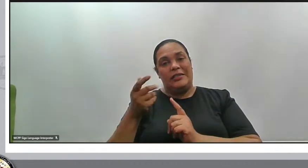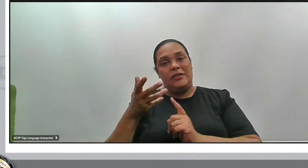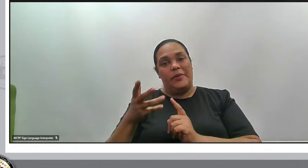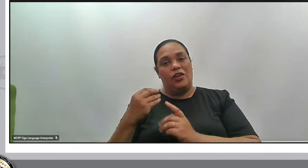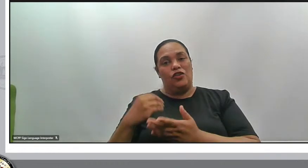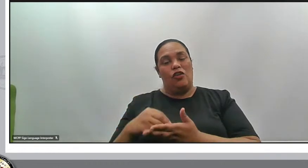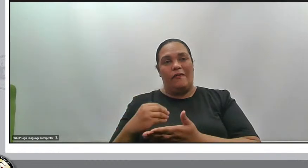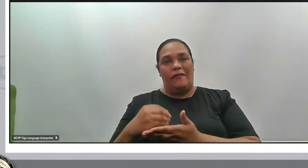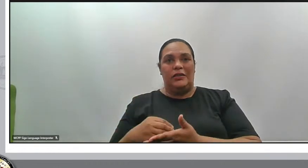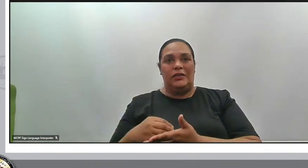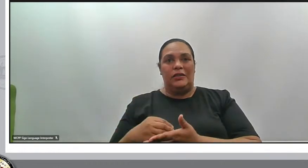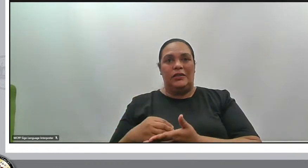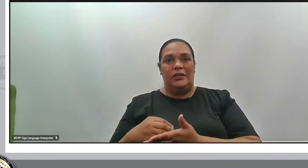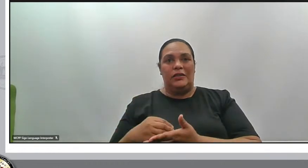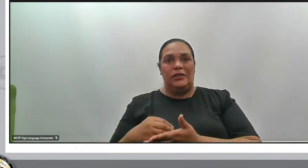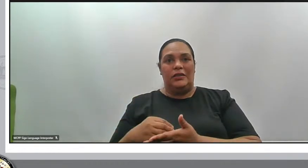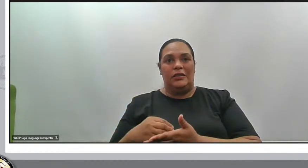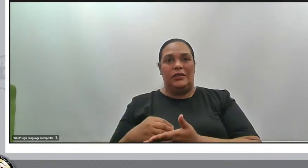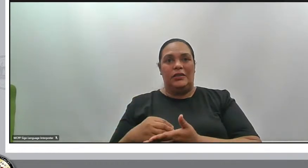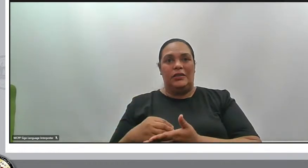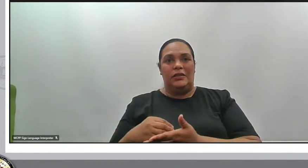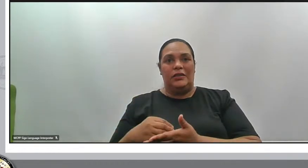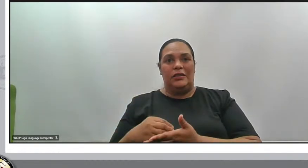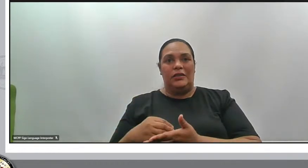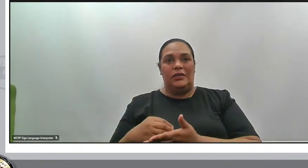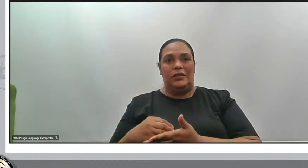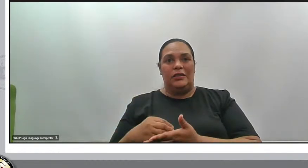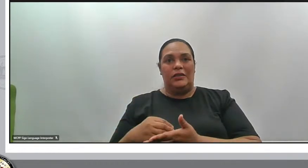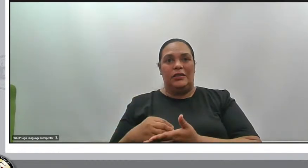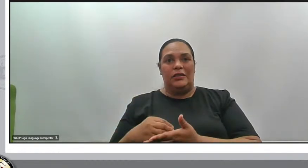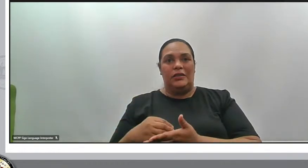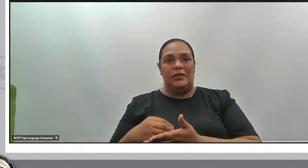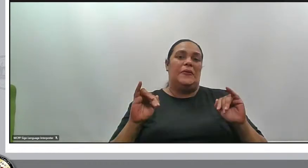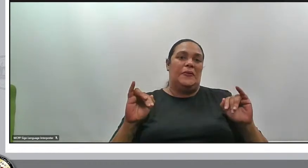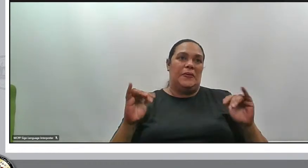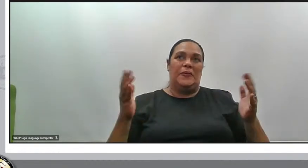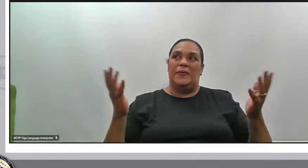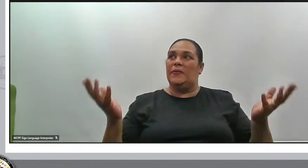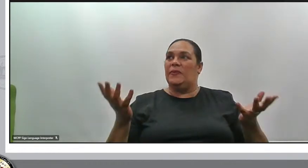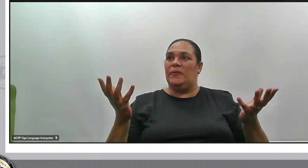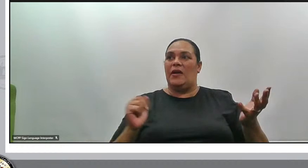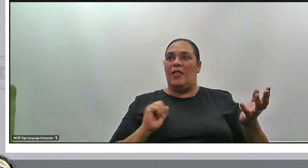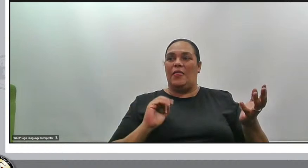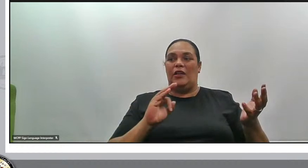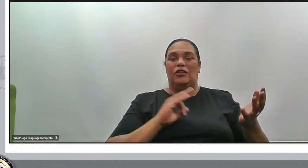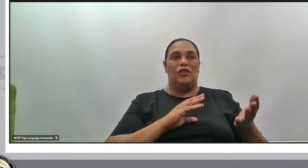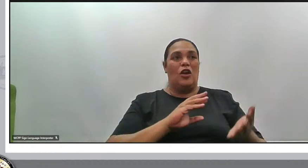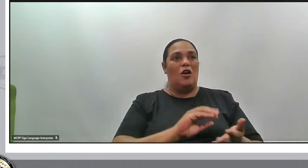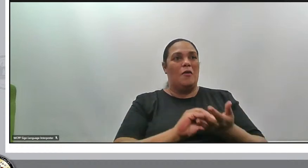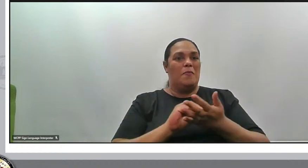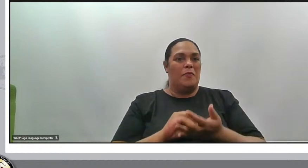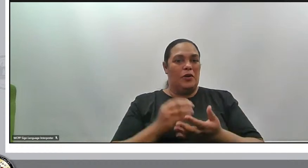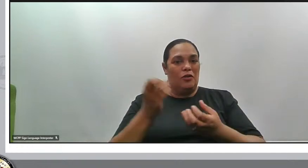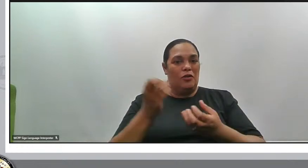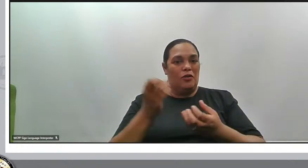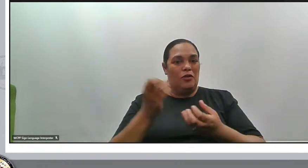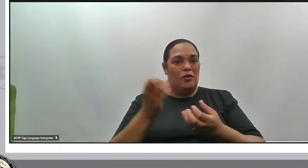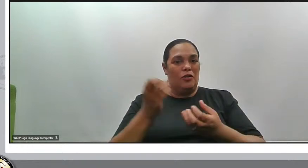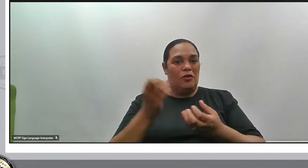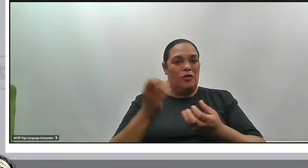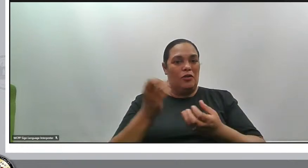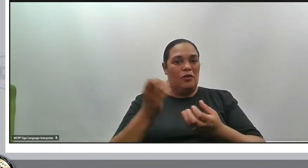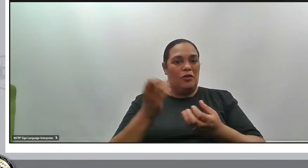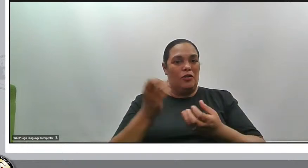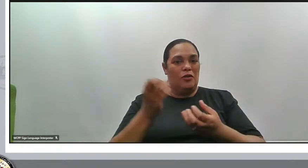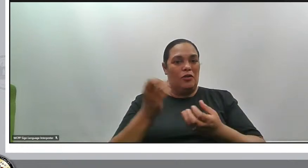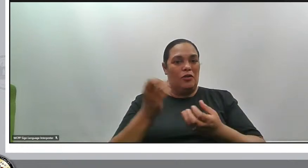office. Our office and the building are in a dire state. Our staff brought it to the attention of